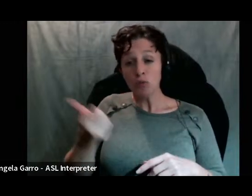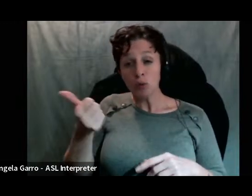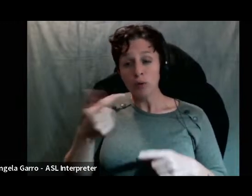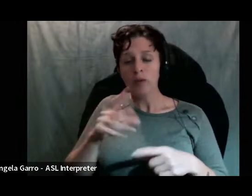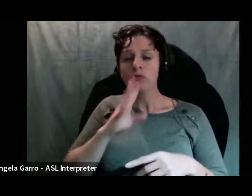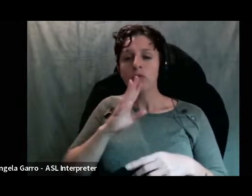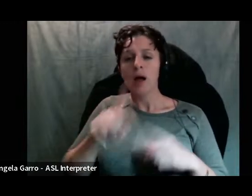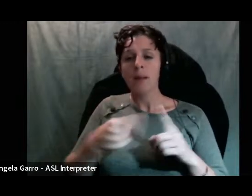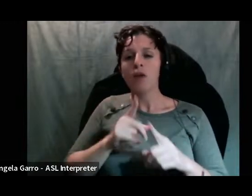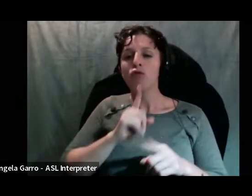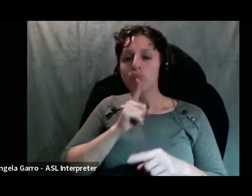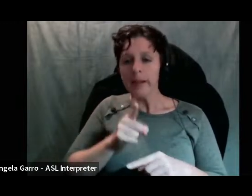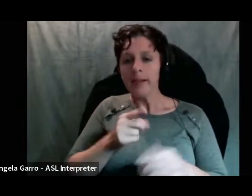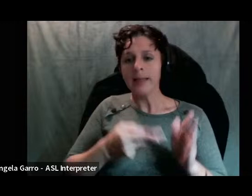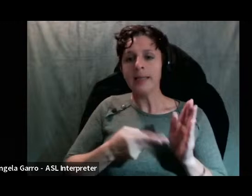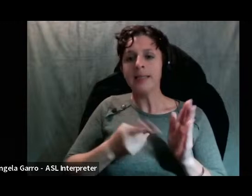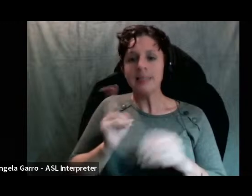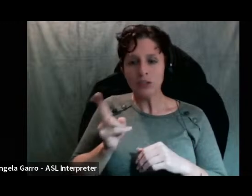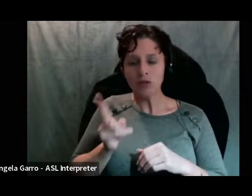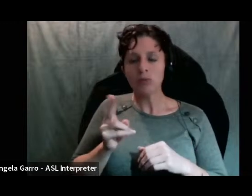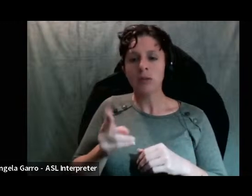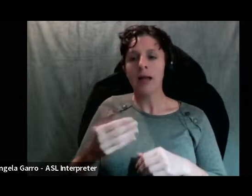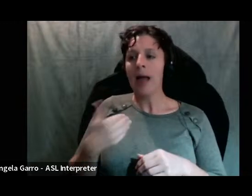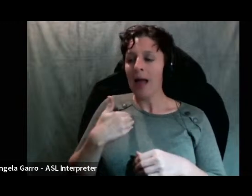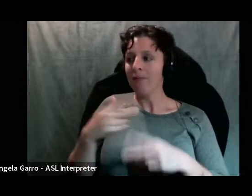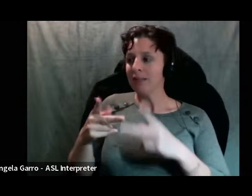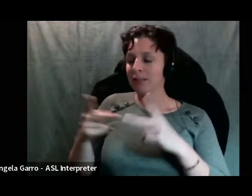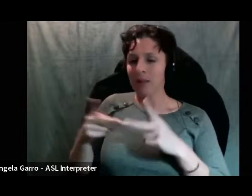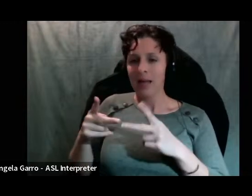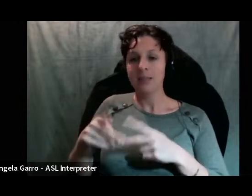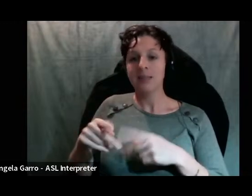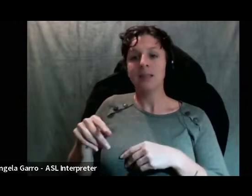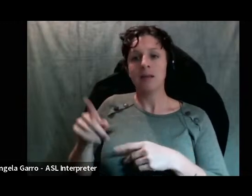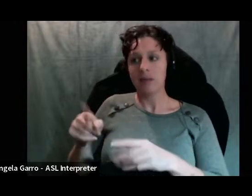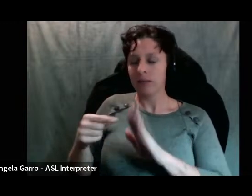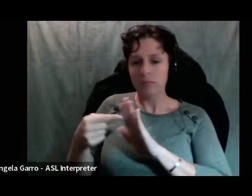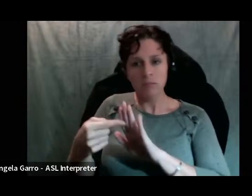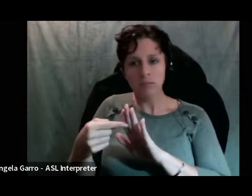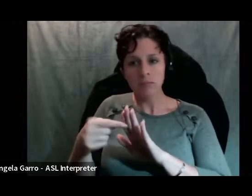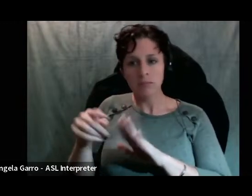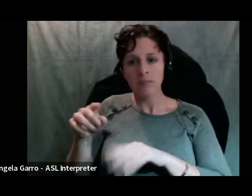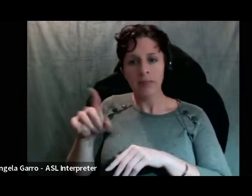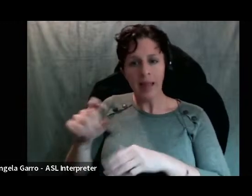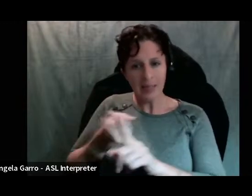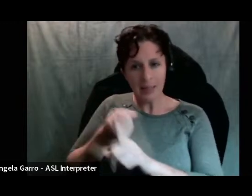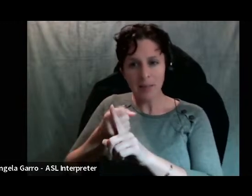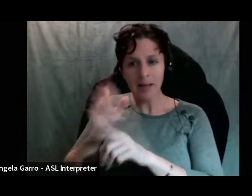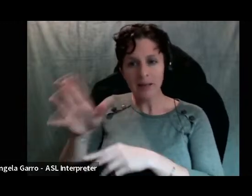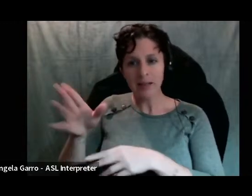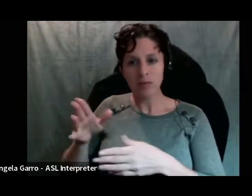history and holding space for the truth that colonized students face and how that impacts their learning.